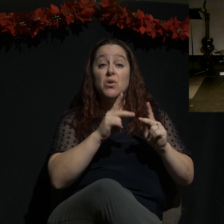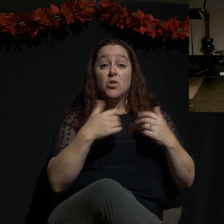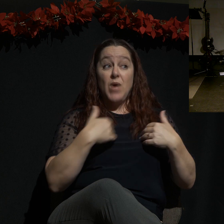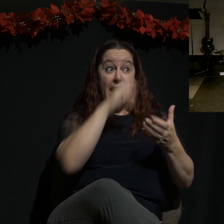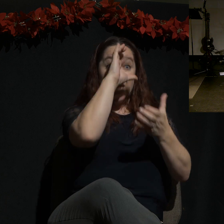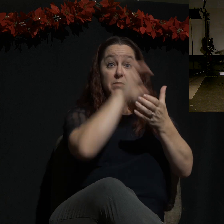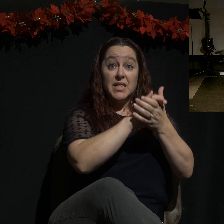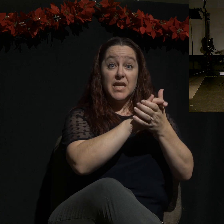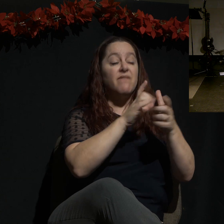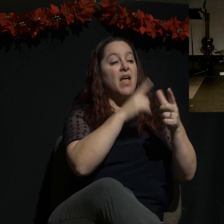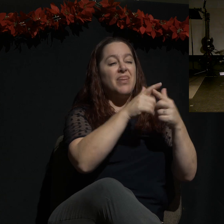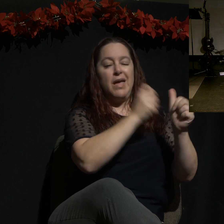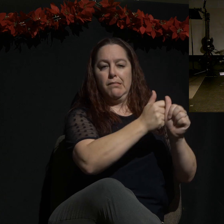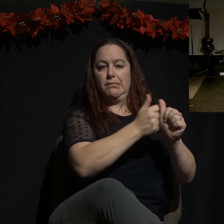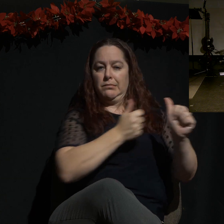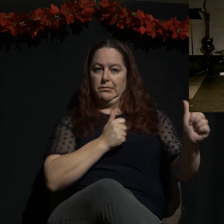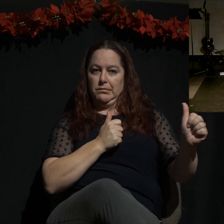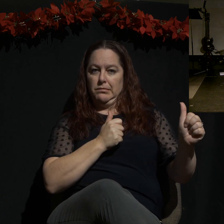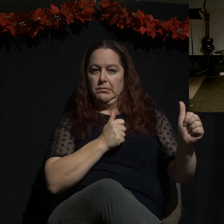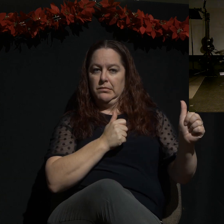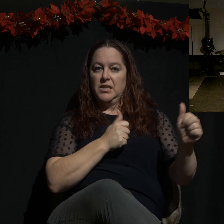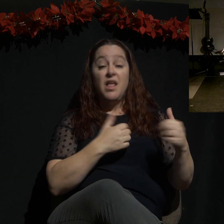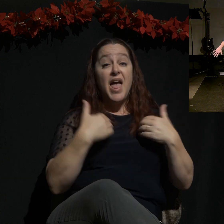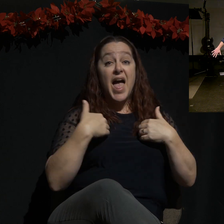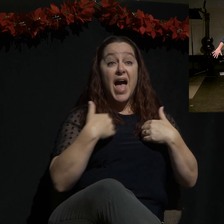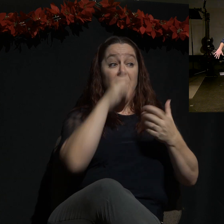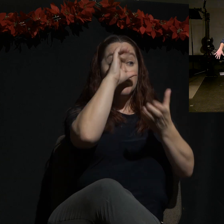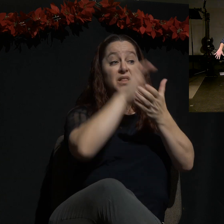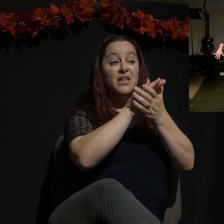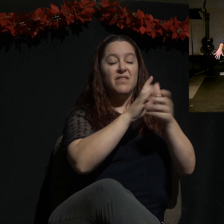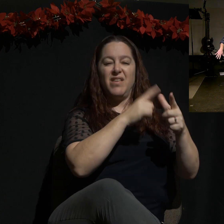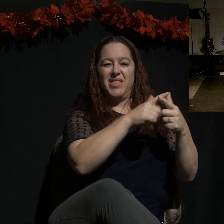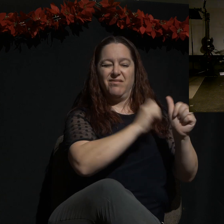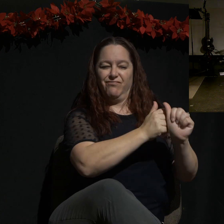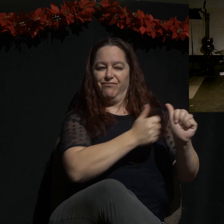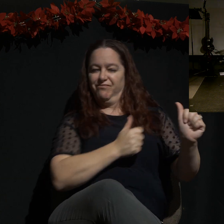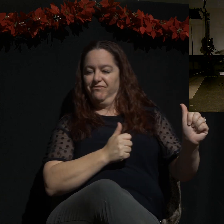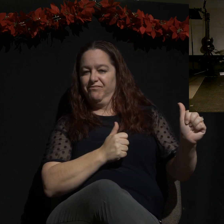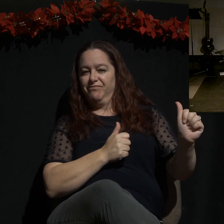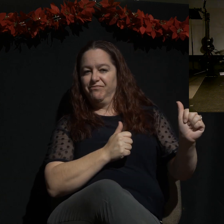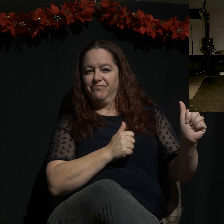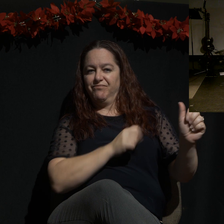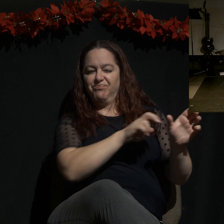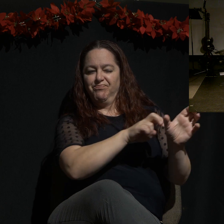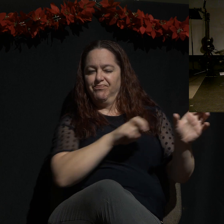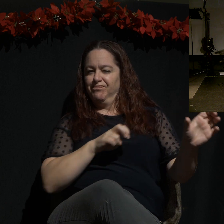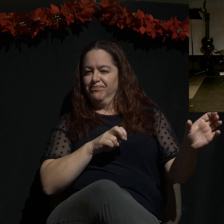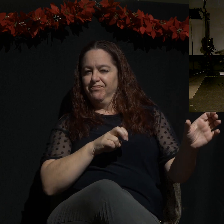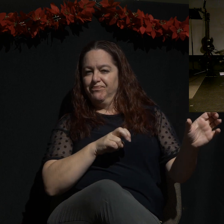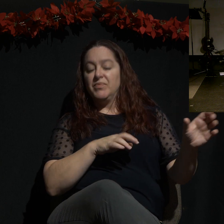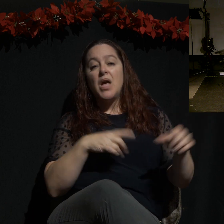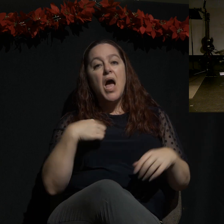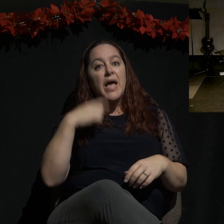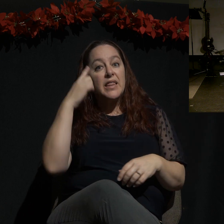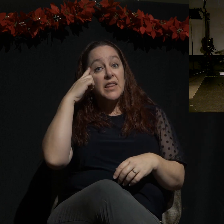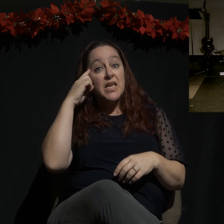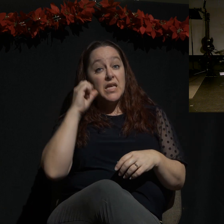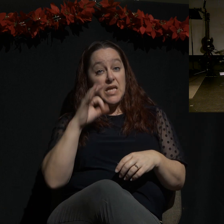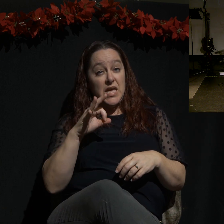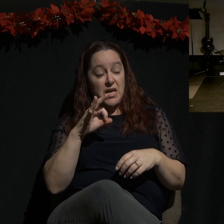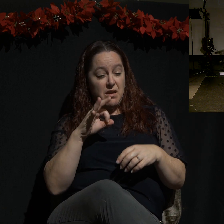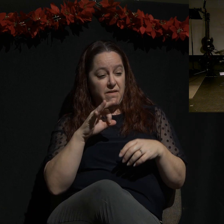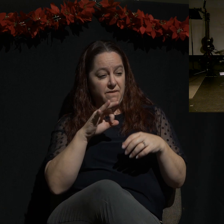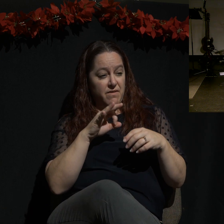belief, who had something and they fell away from it. And I believe if you slot